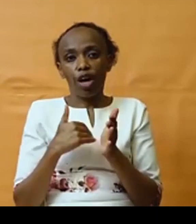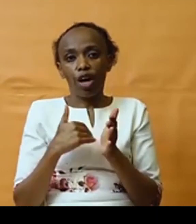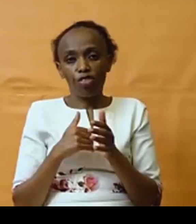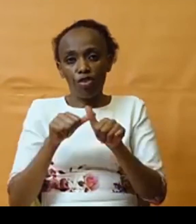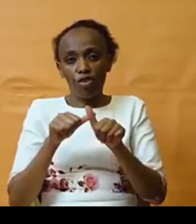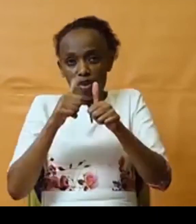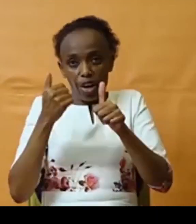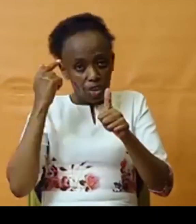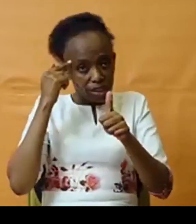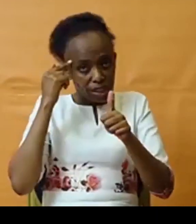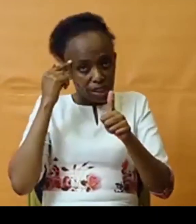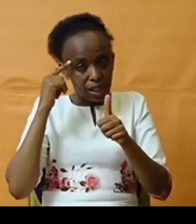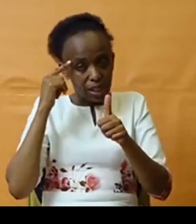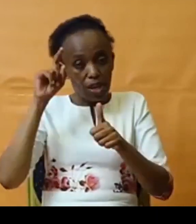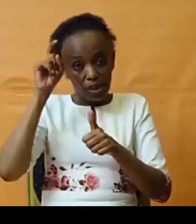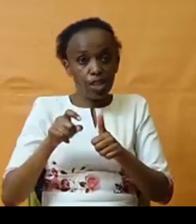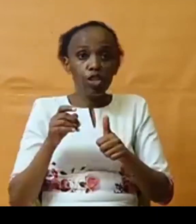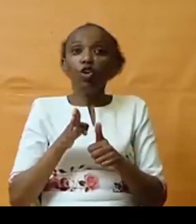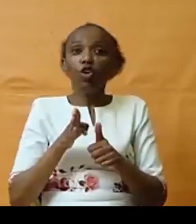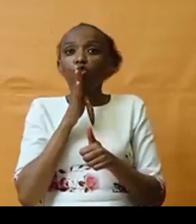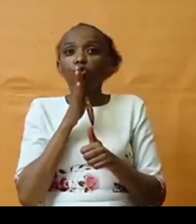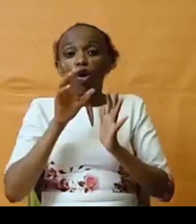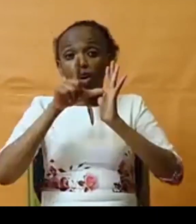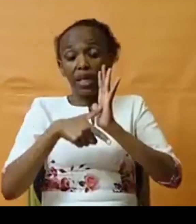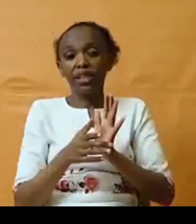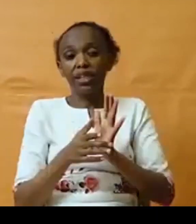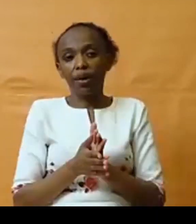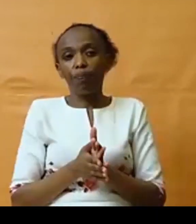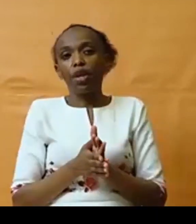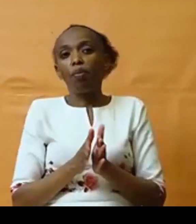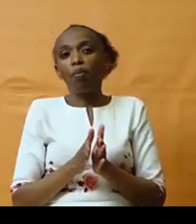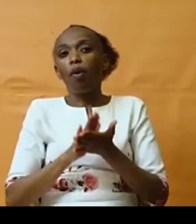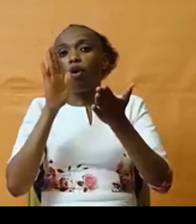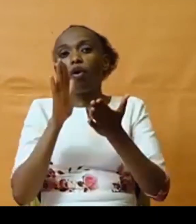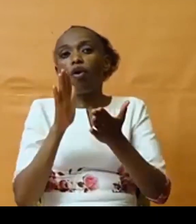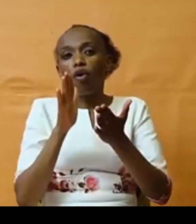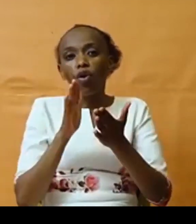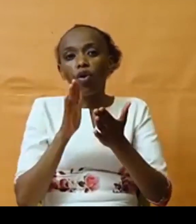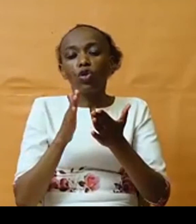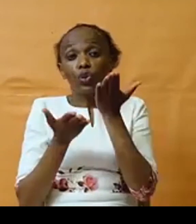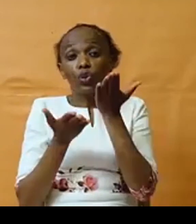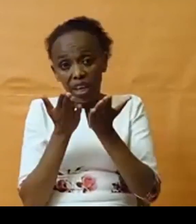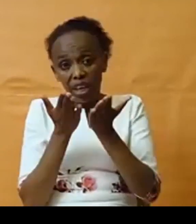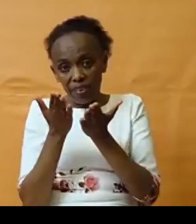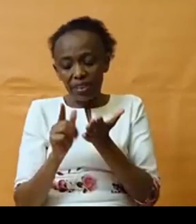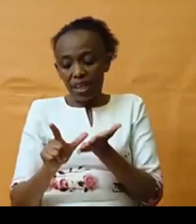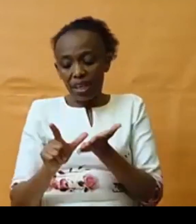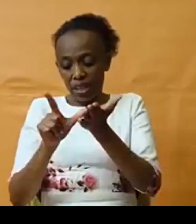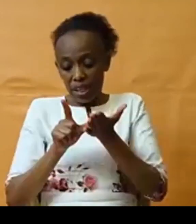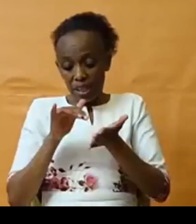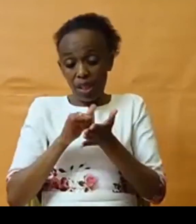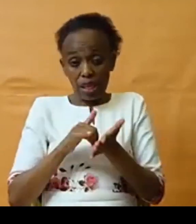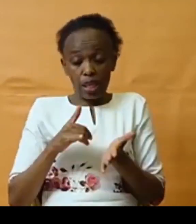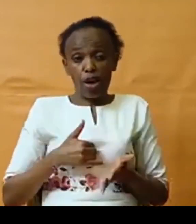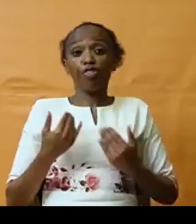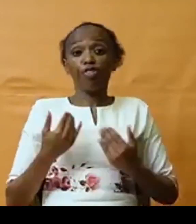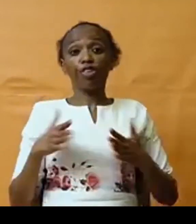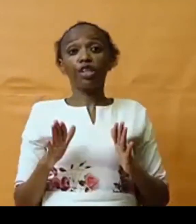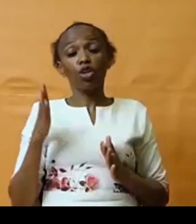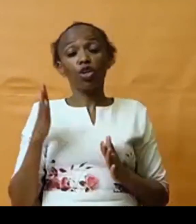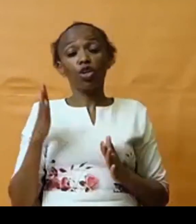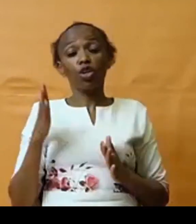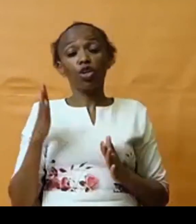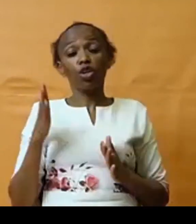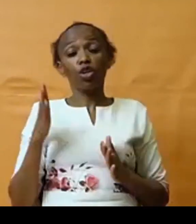borrow later on further to service the debts that they have, because most of these debts